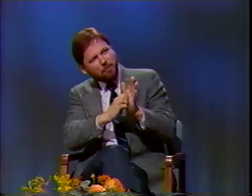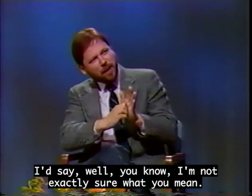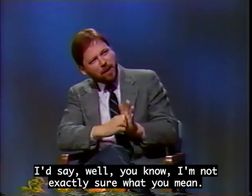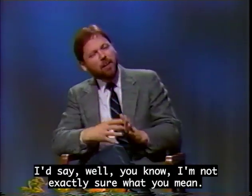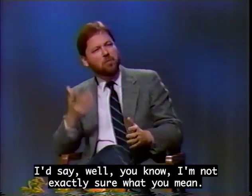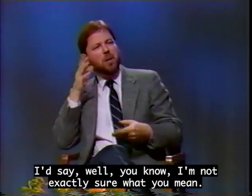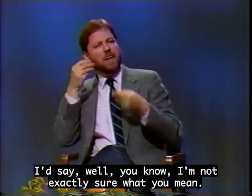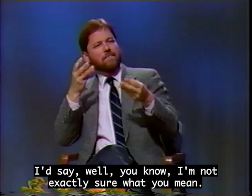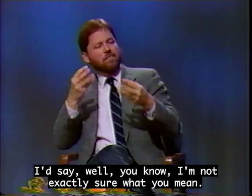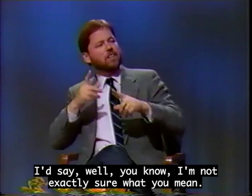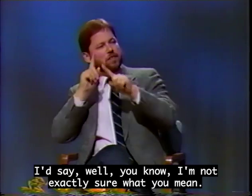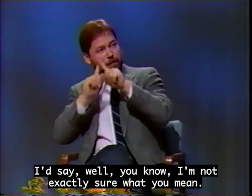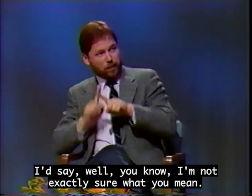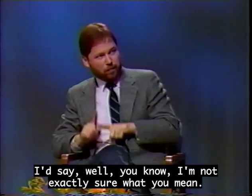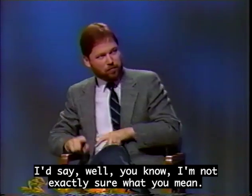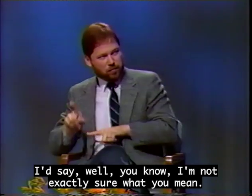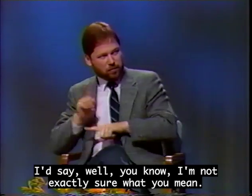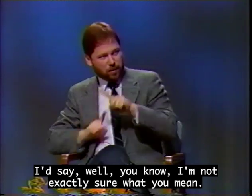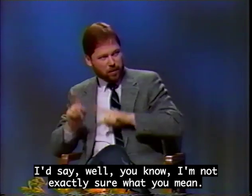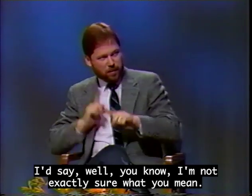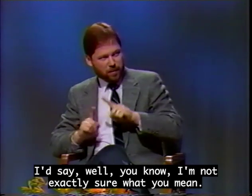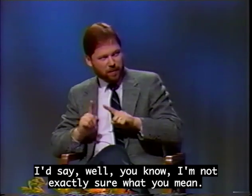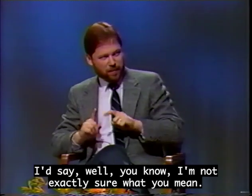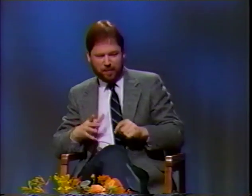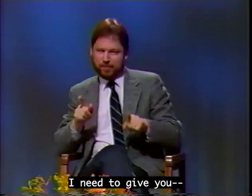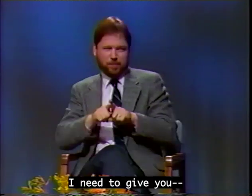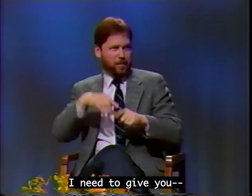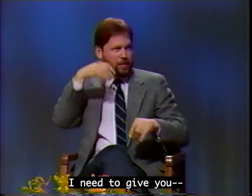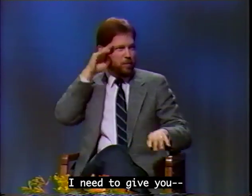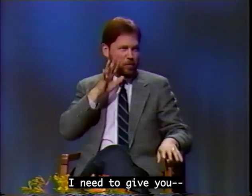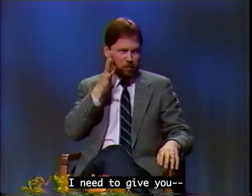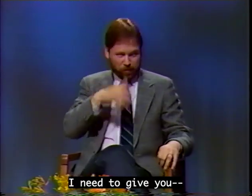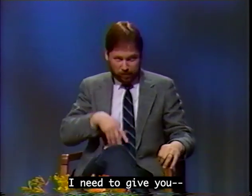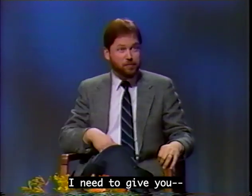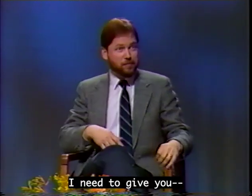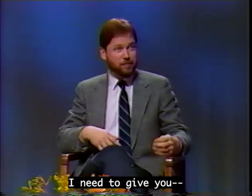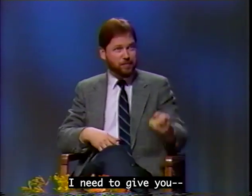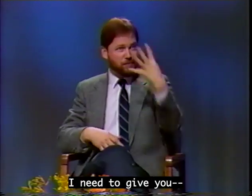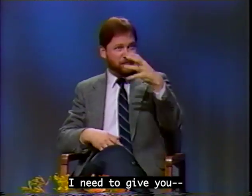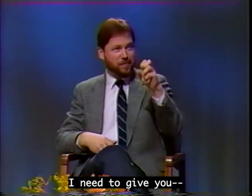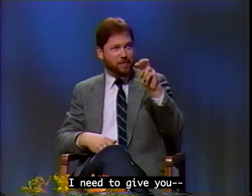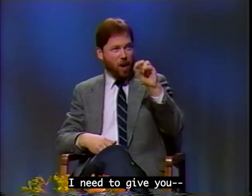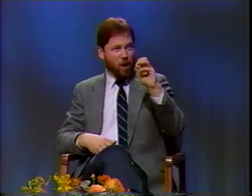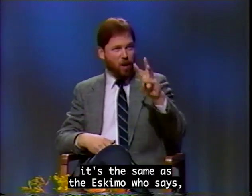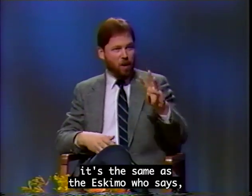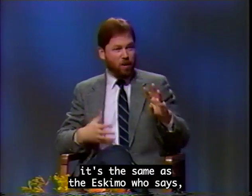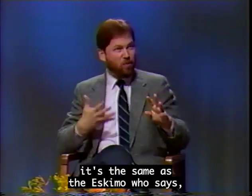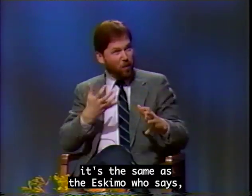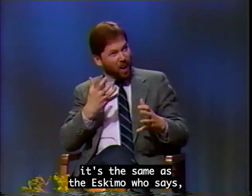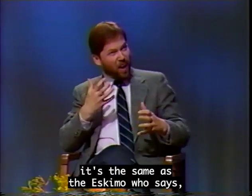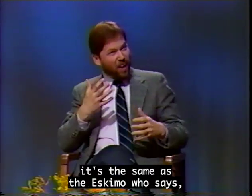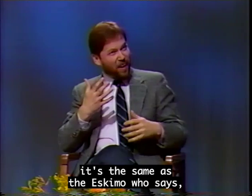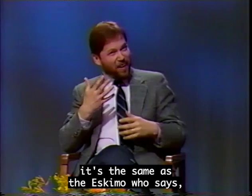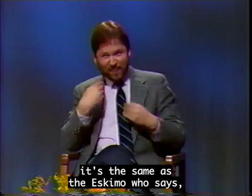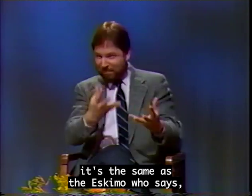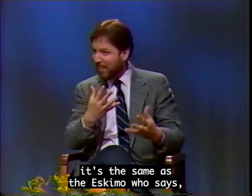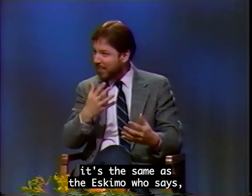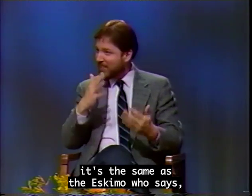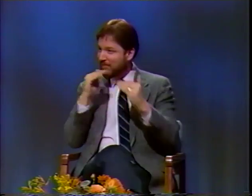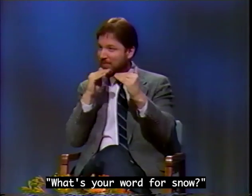R-U-N, I'd say, well, you know, I'm not exactly sure what you mean. I need to give you, it's the same as the Eskimo who says,